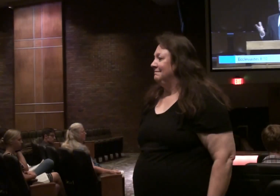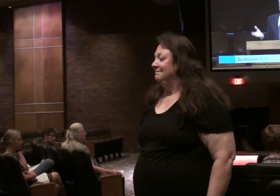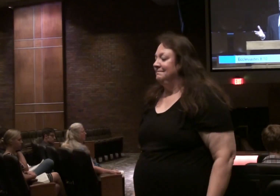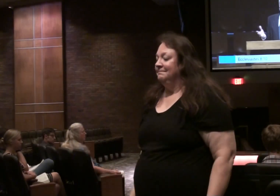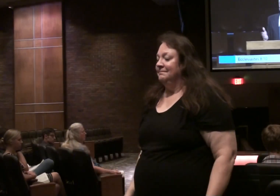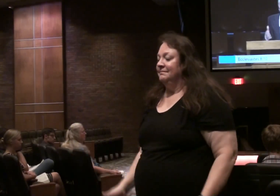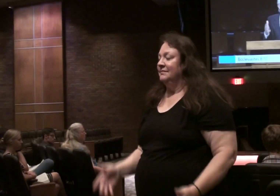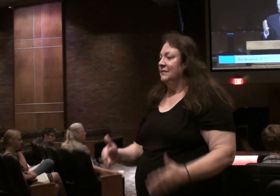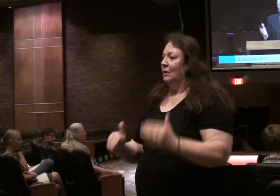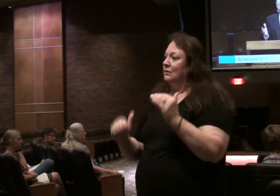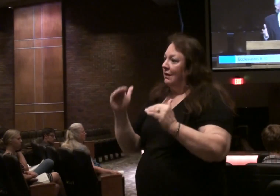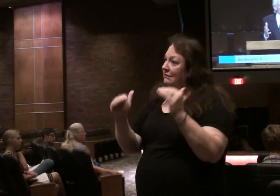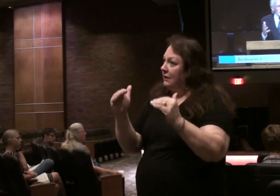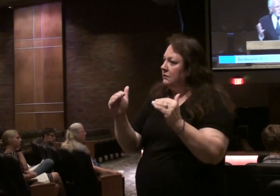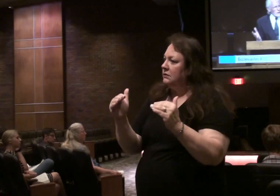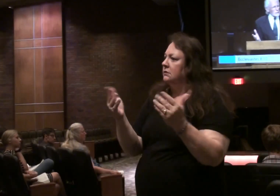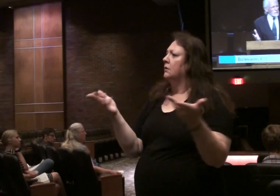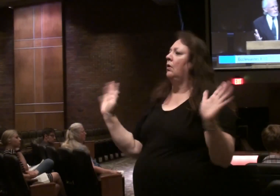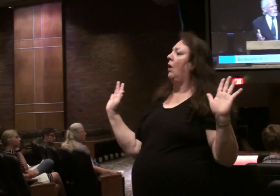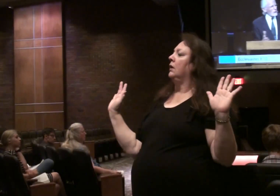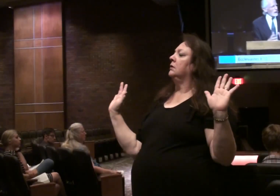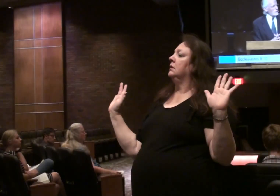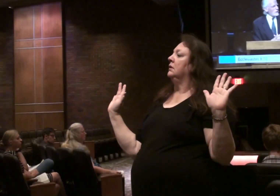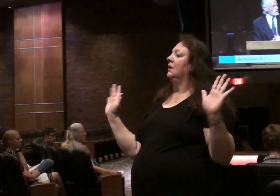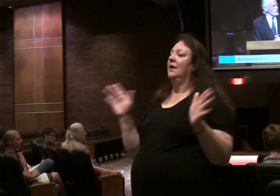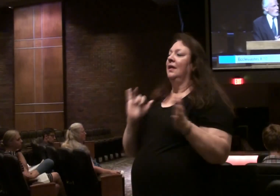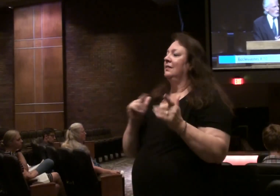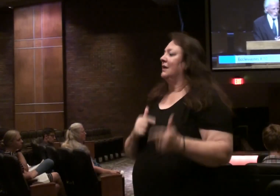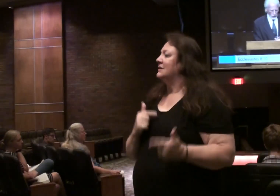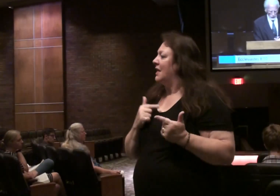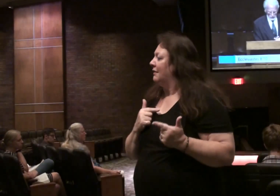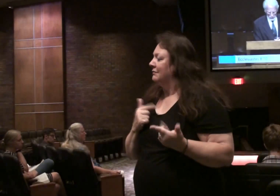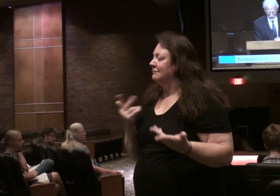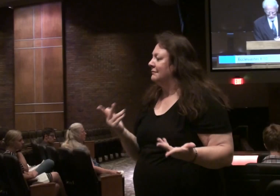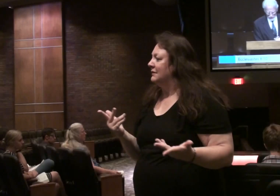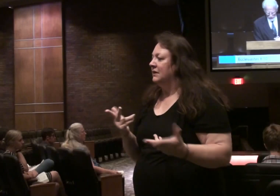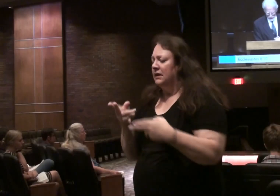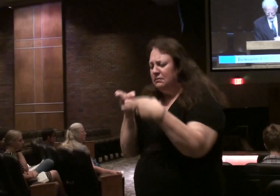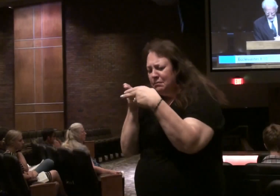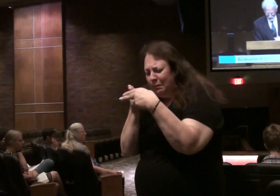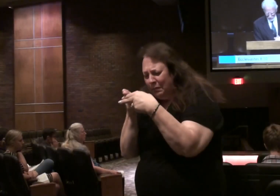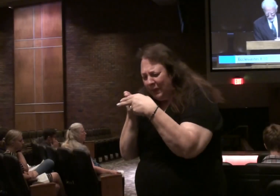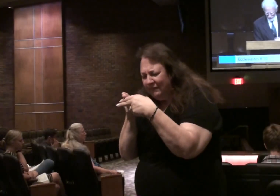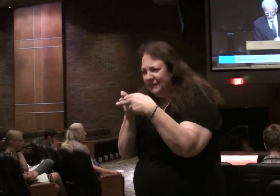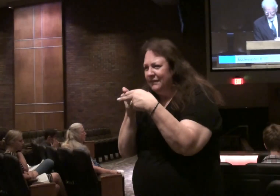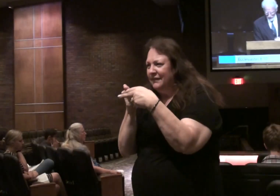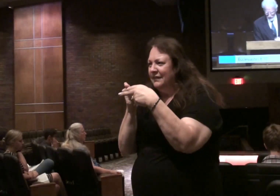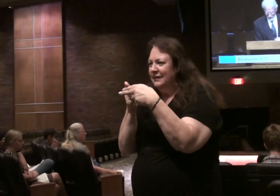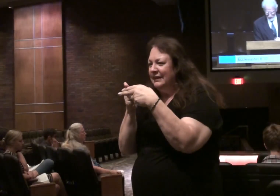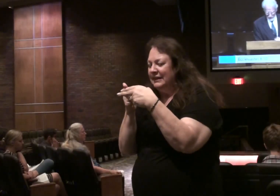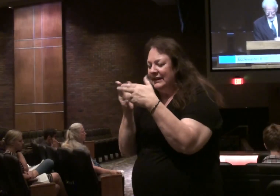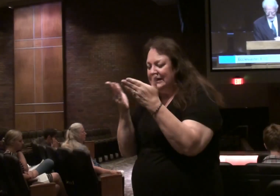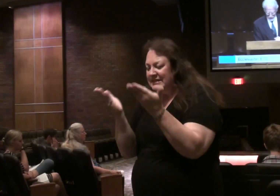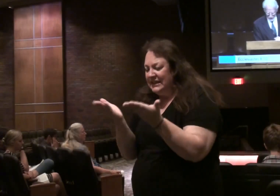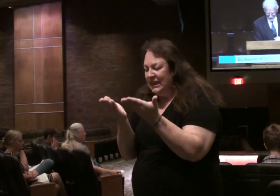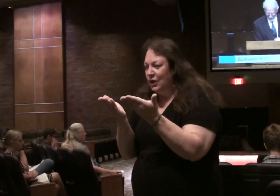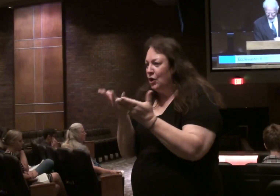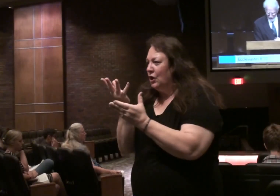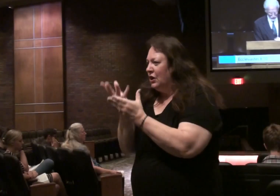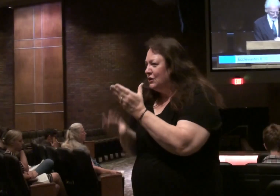Those inequities are gone. You know, it's the way life is. It's all brief. It's brevity.